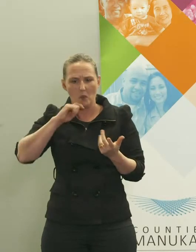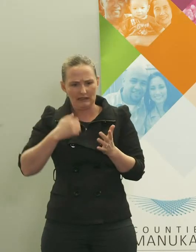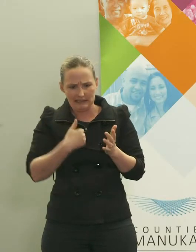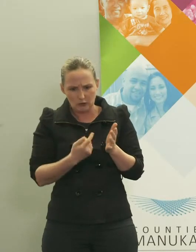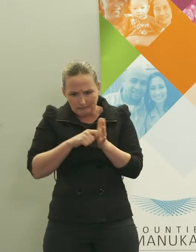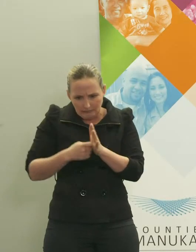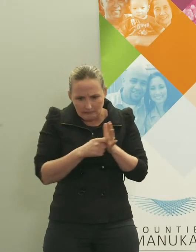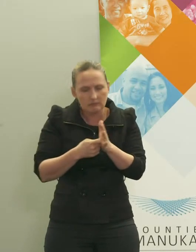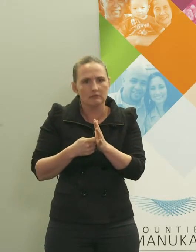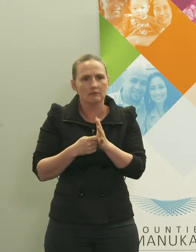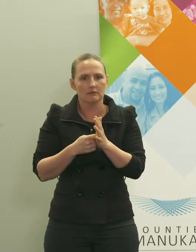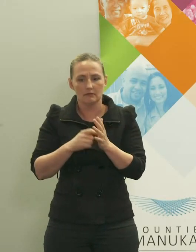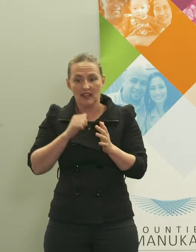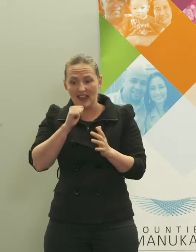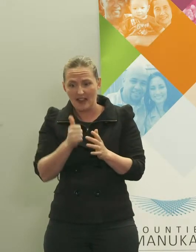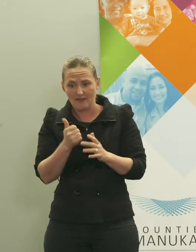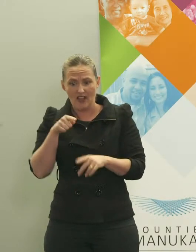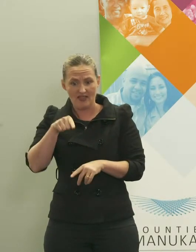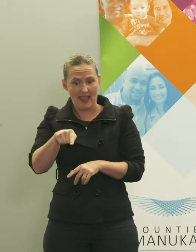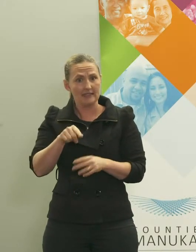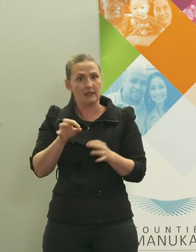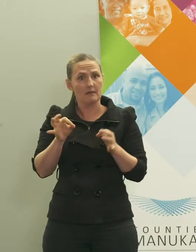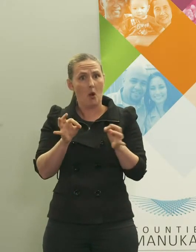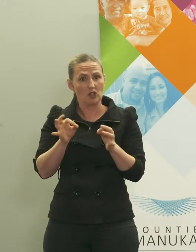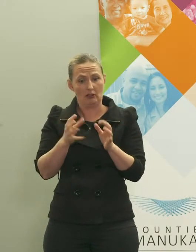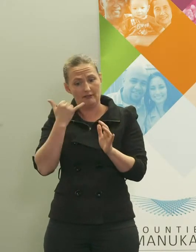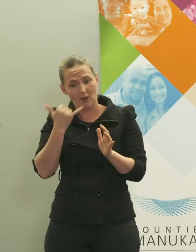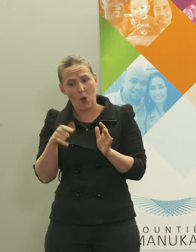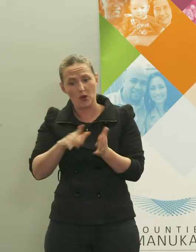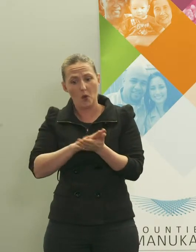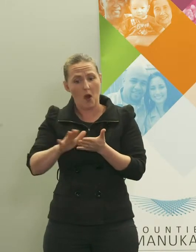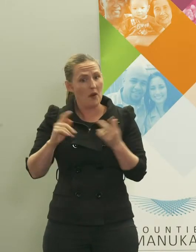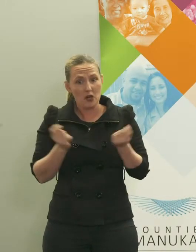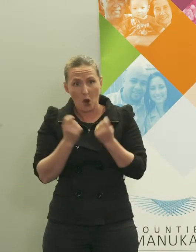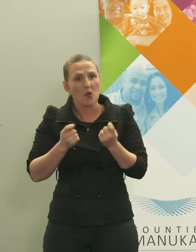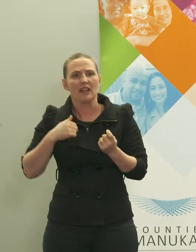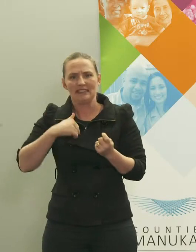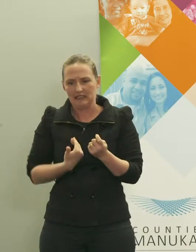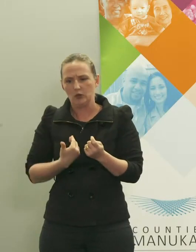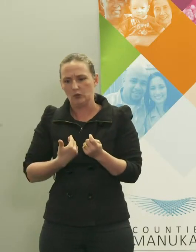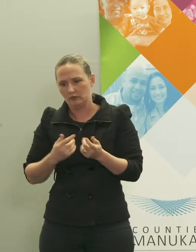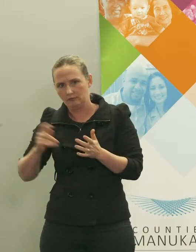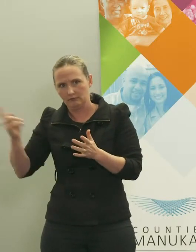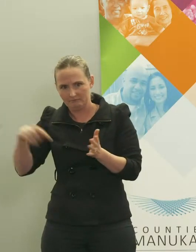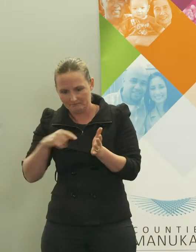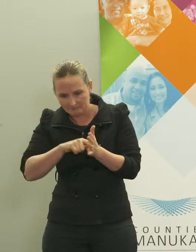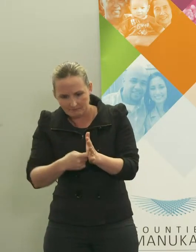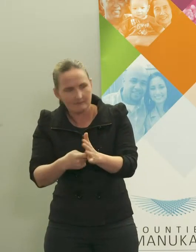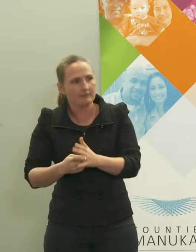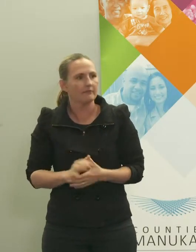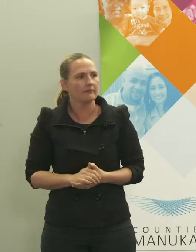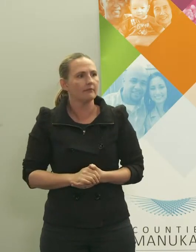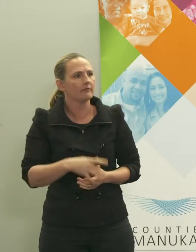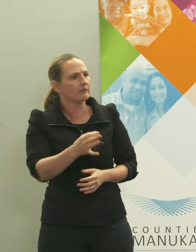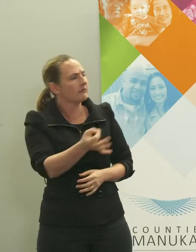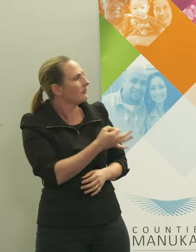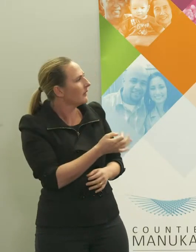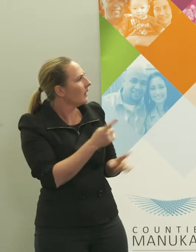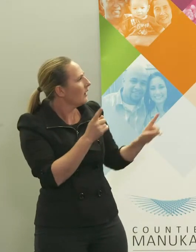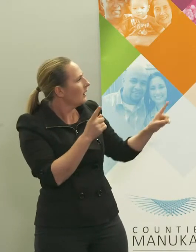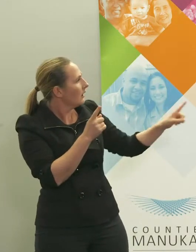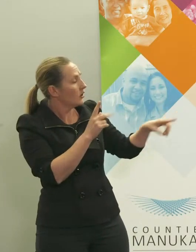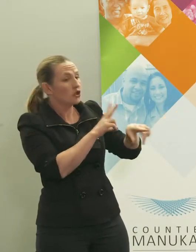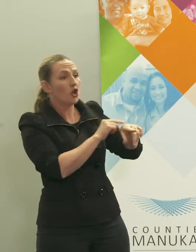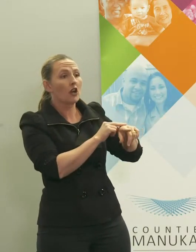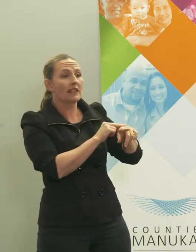adequately serviced, then of course we could look to issue a special update for that. Could we get details on the latest community case, Dr. Ranger, just whether it